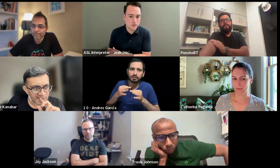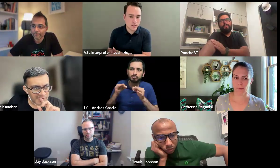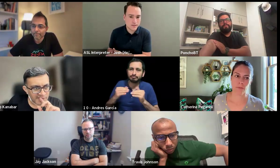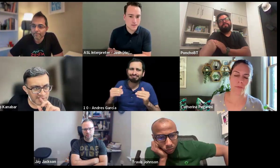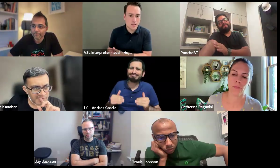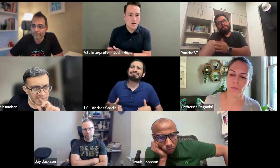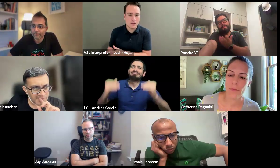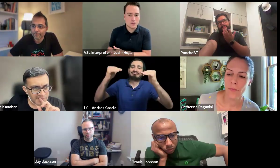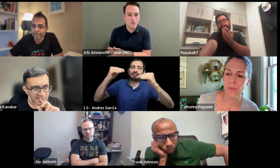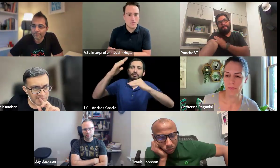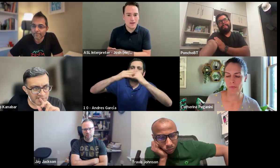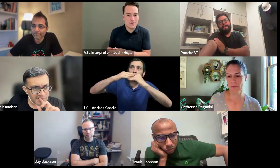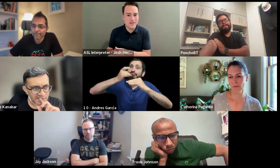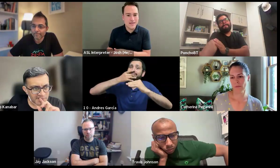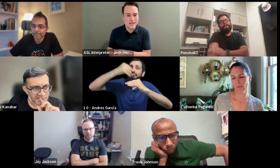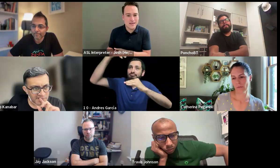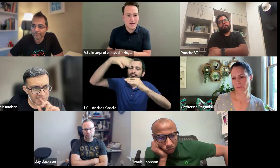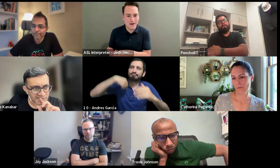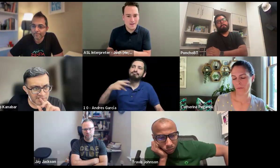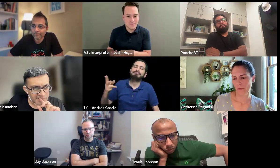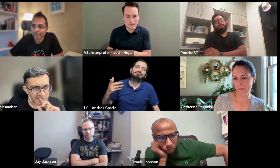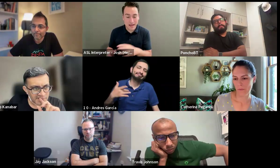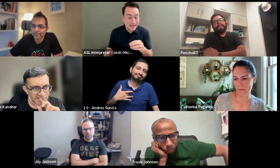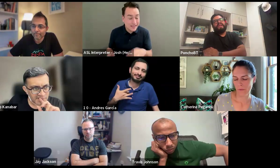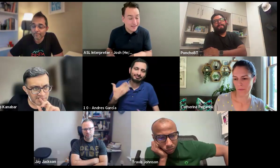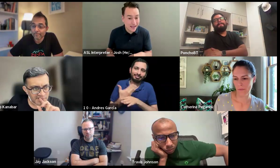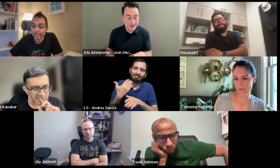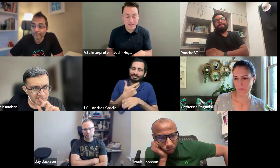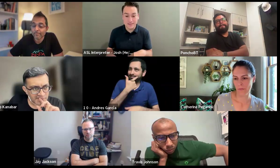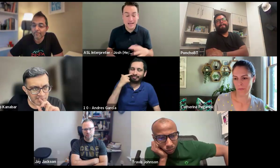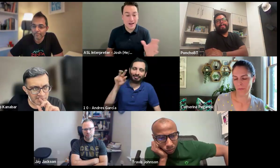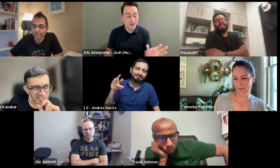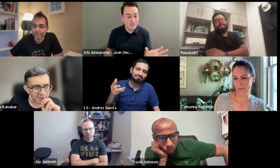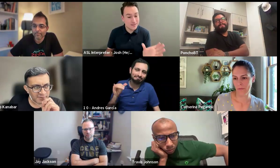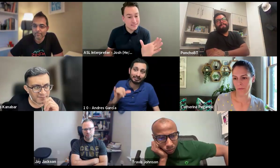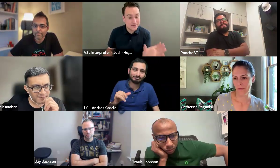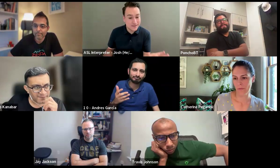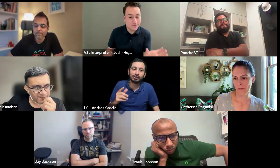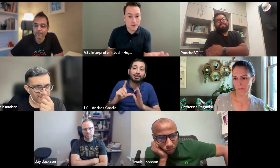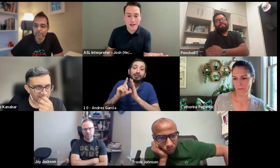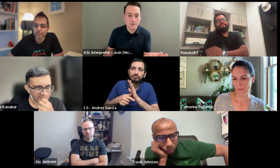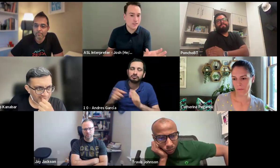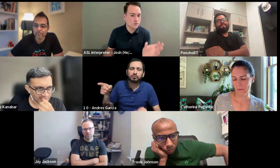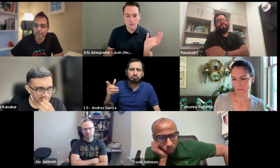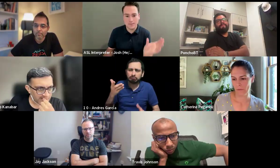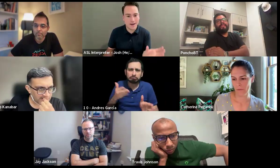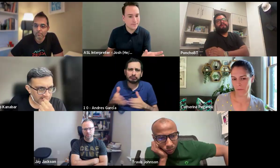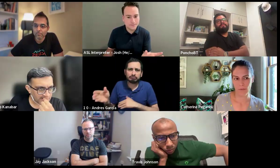excuse was. Also, the lighting and the setup of the TV for captioning was really bad.